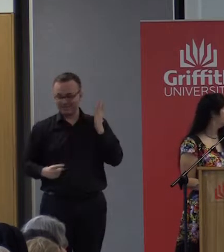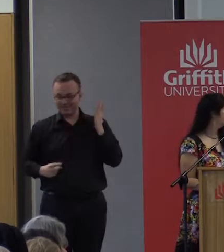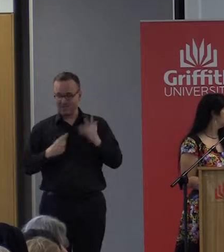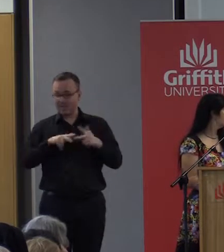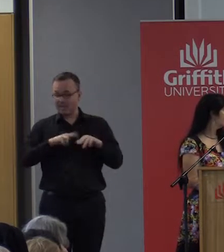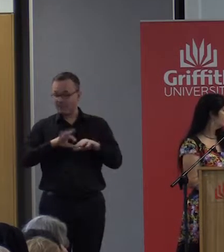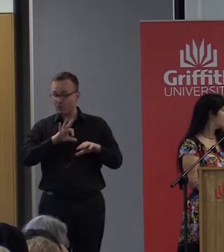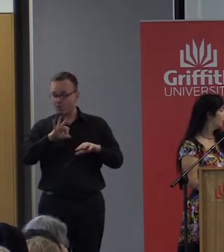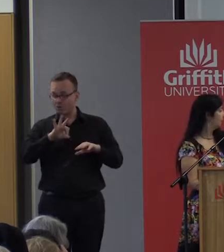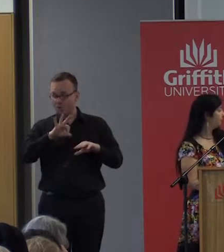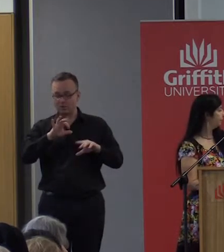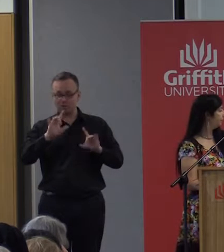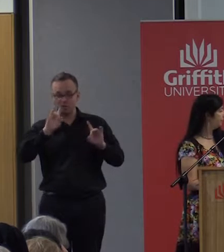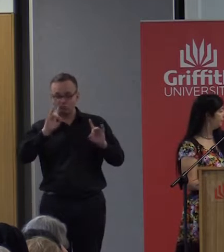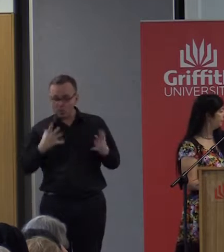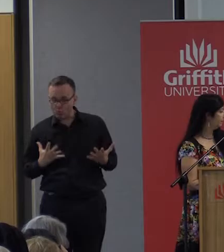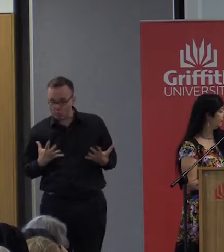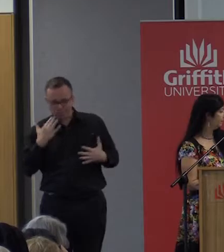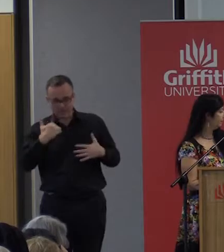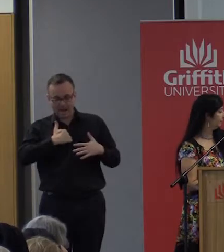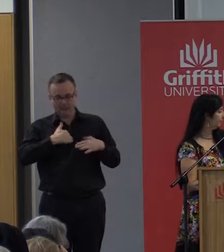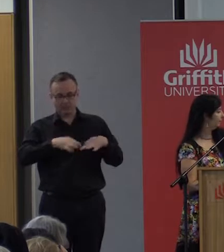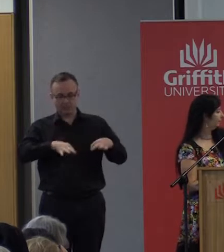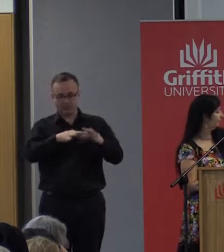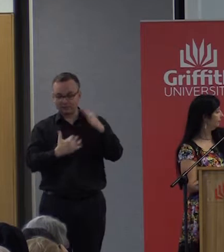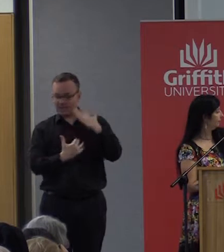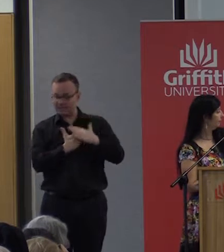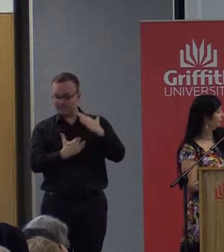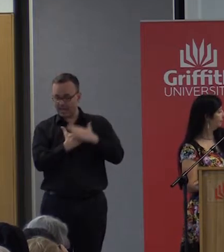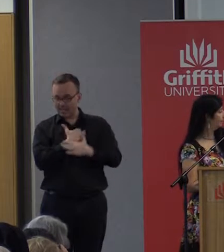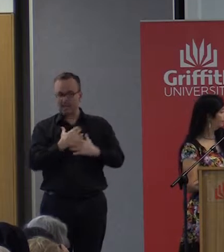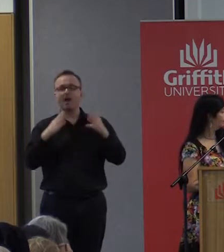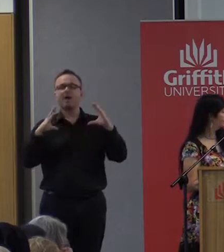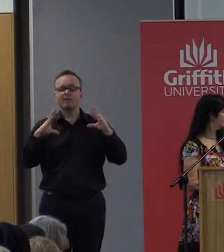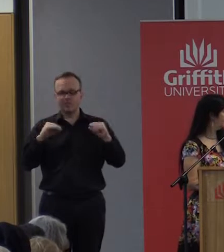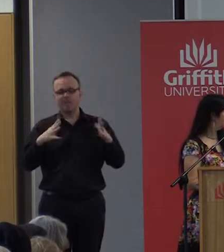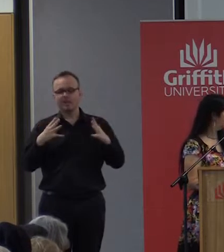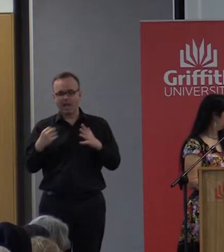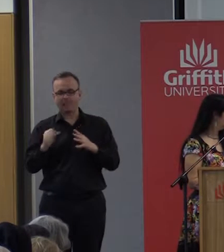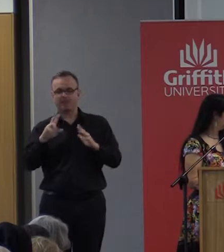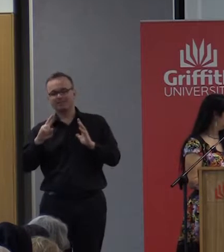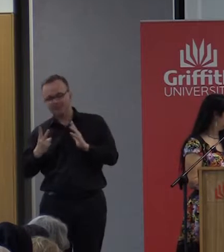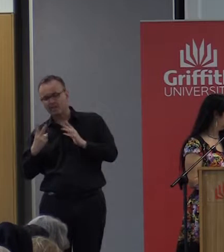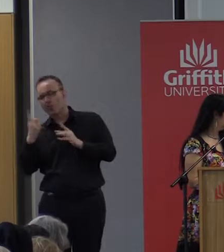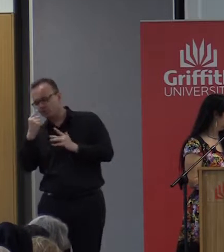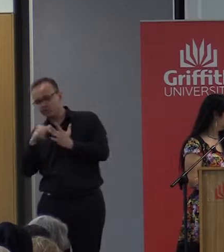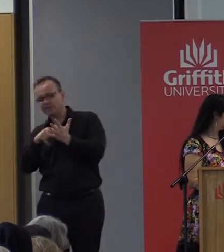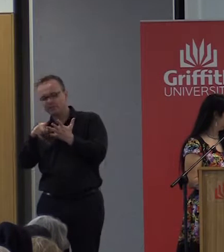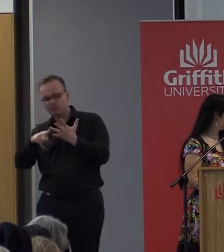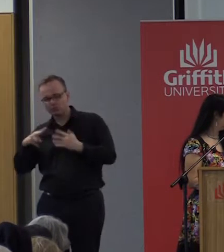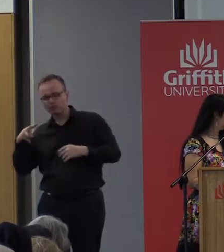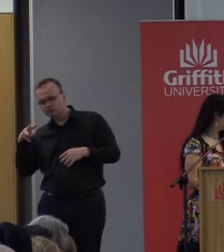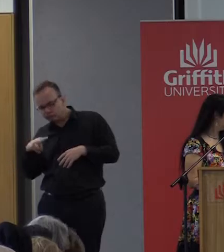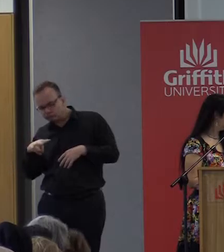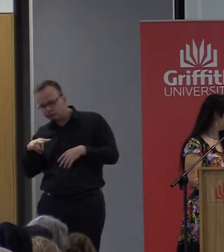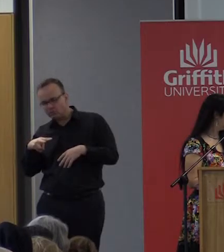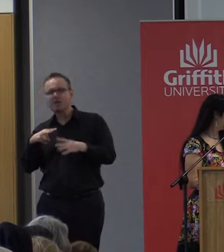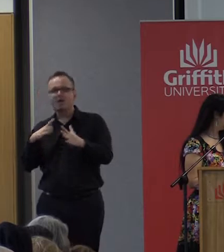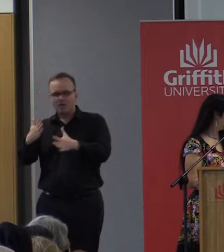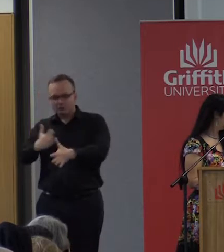flagged when our organisation does our intake, then there's opportunity to have the initial